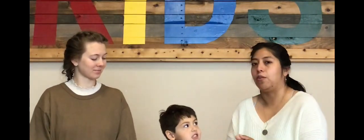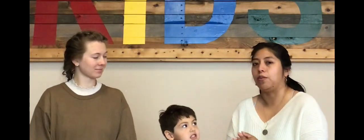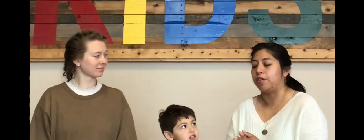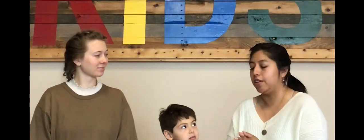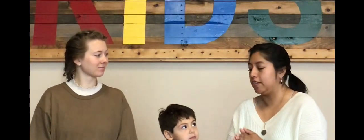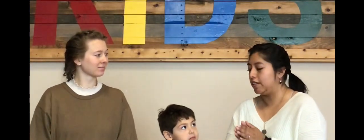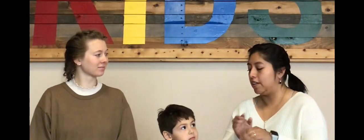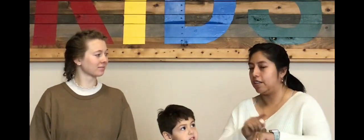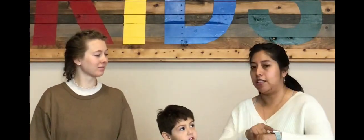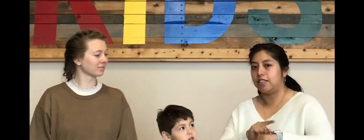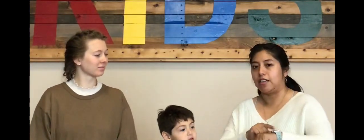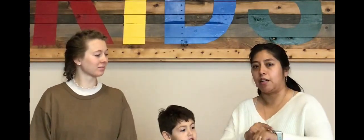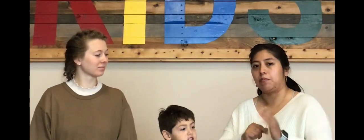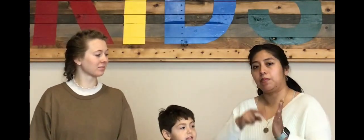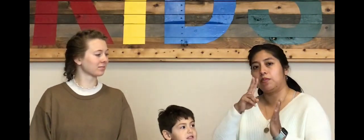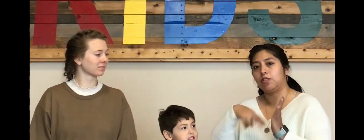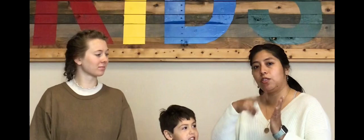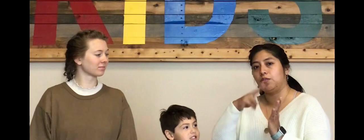Or time to read.